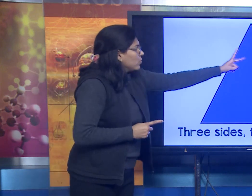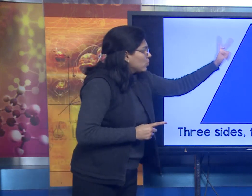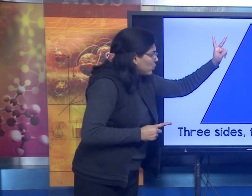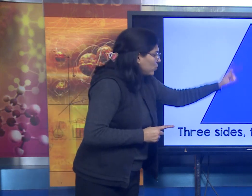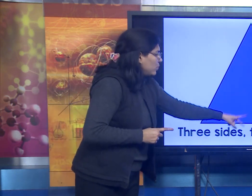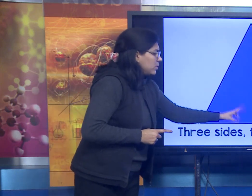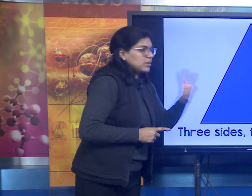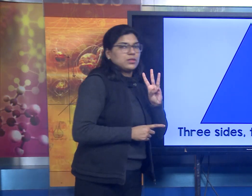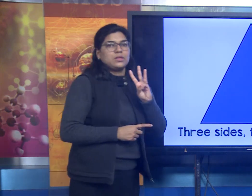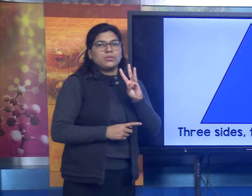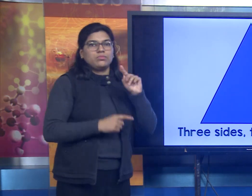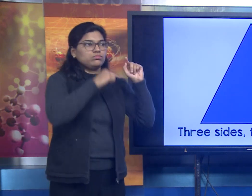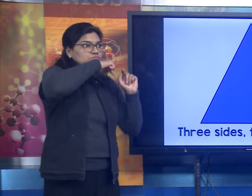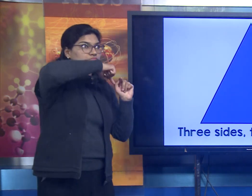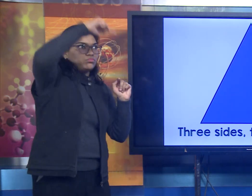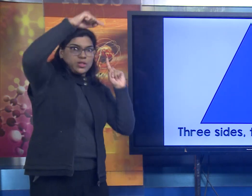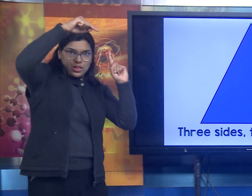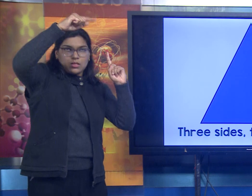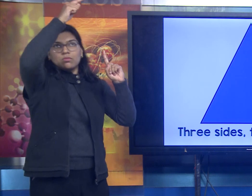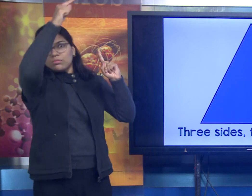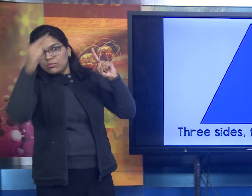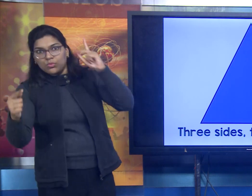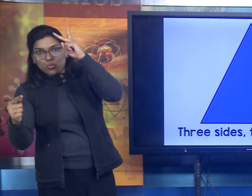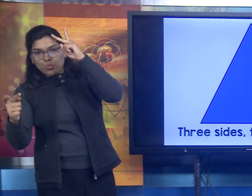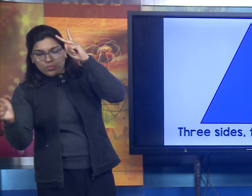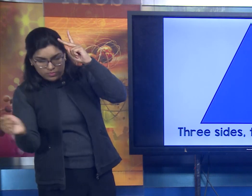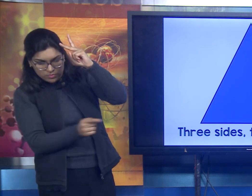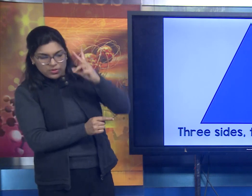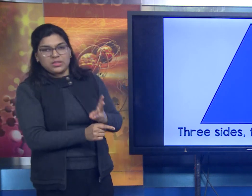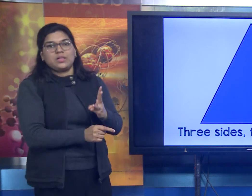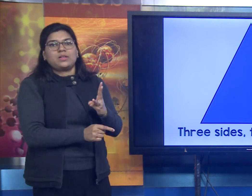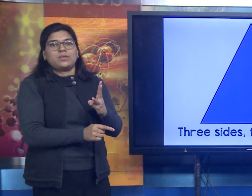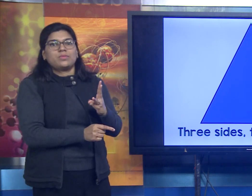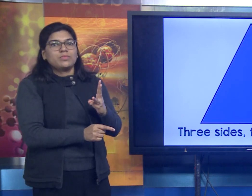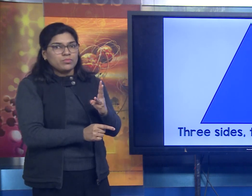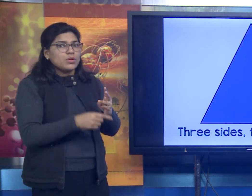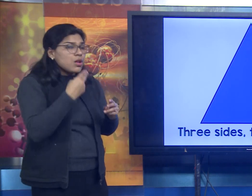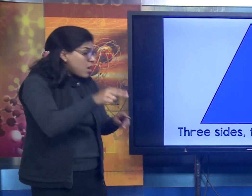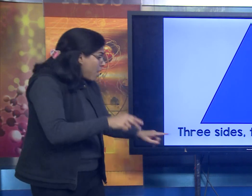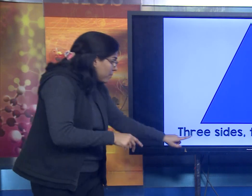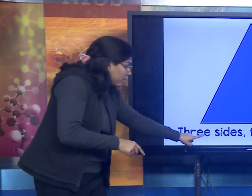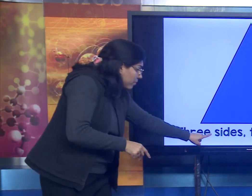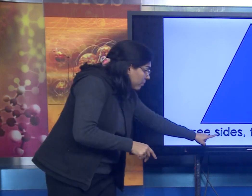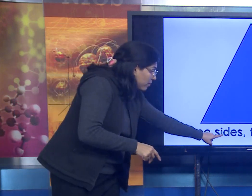in this image? See, we can easily see three sides in this